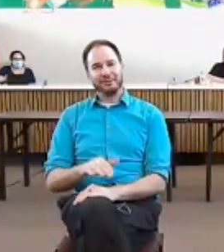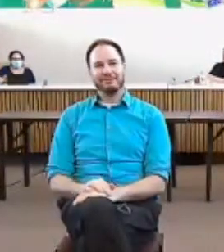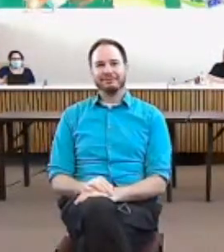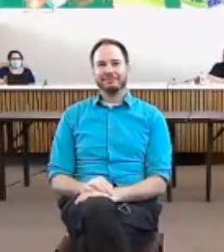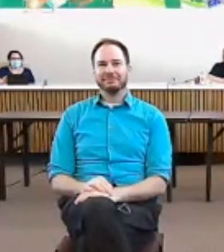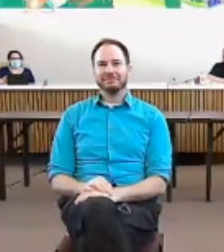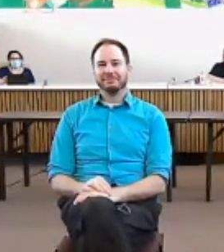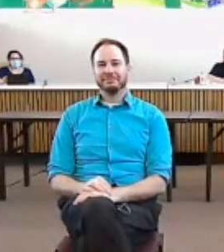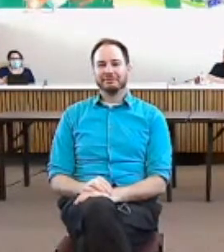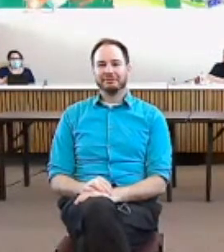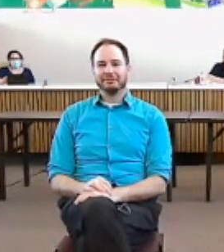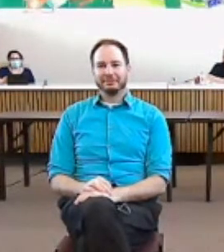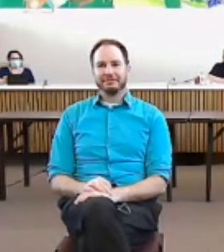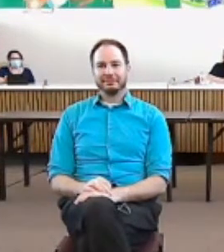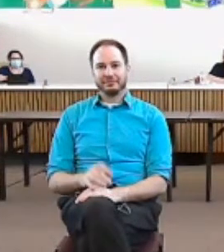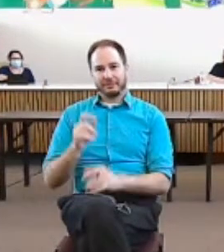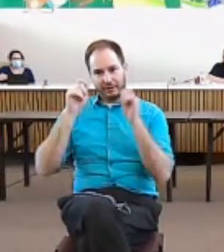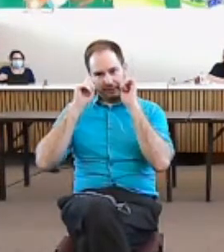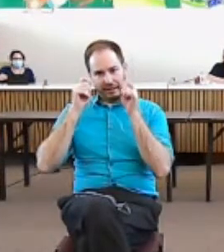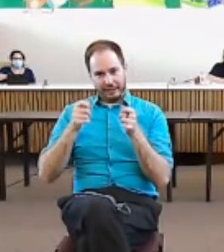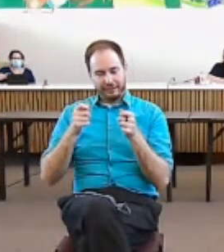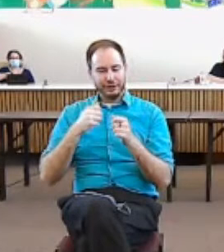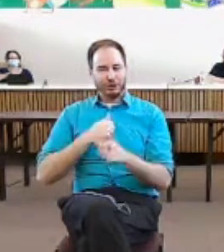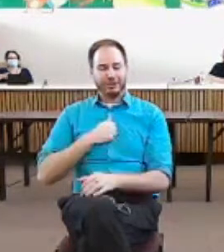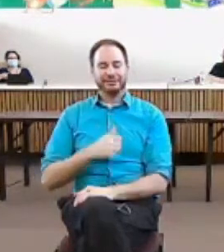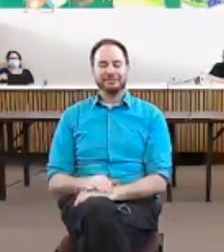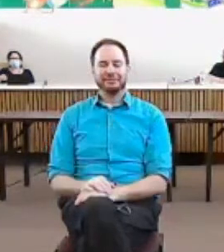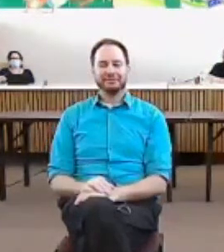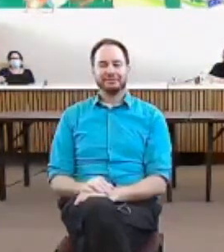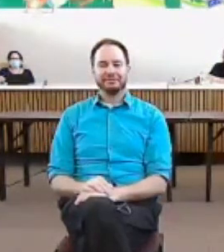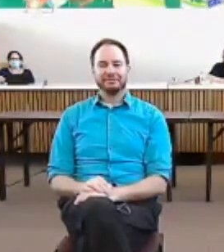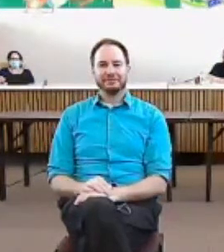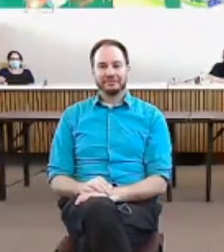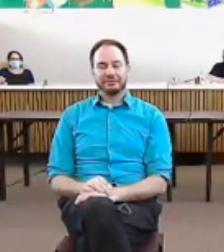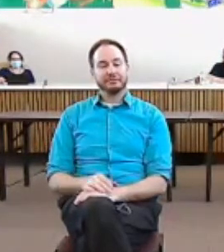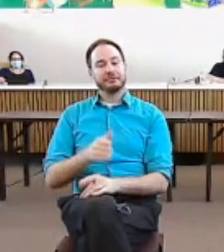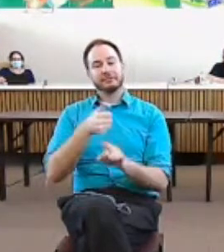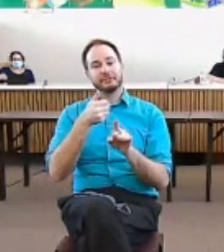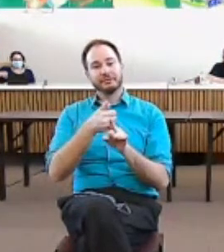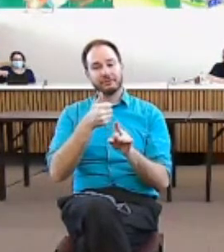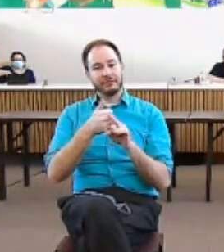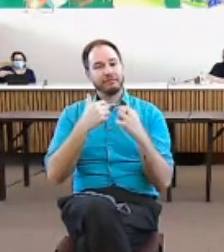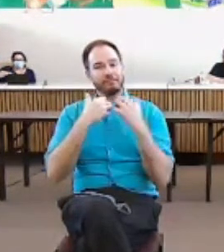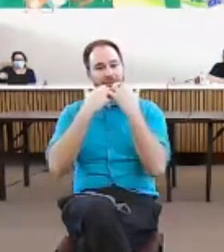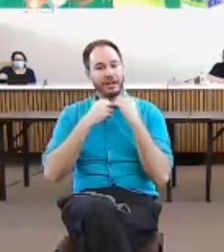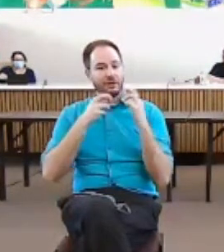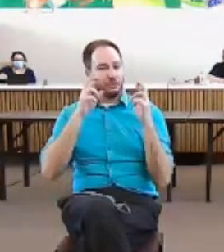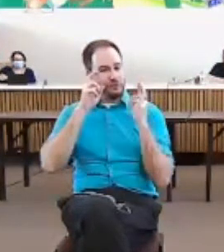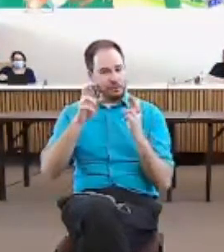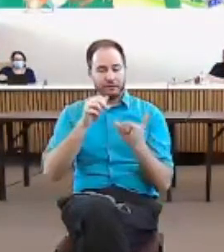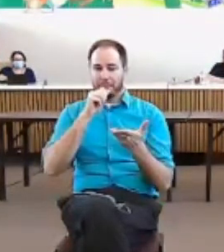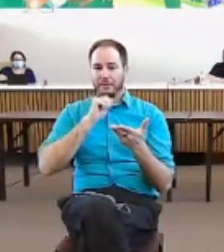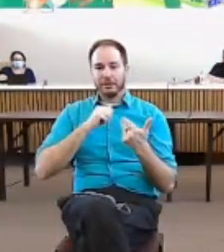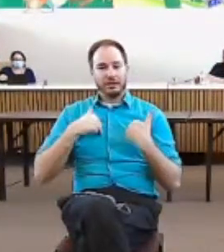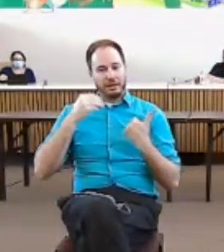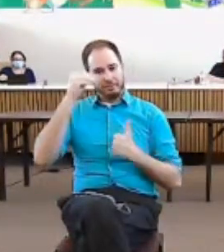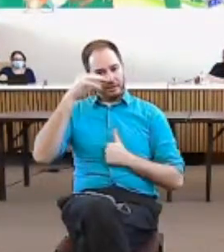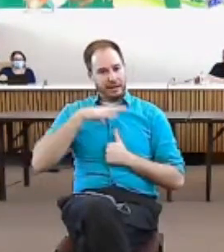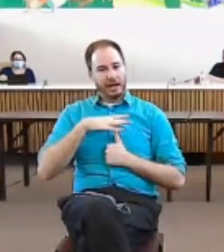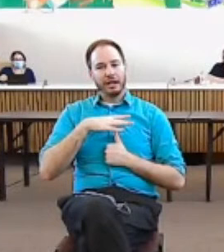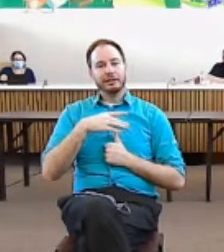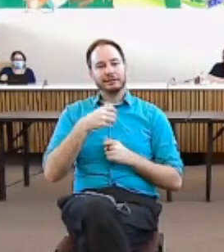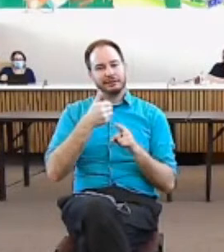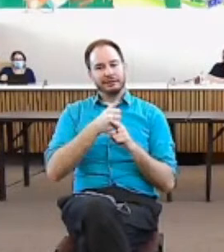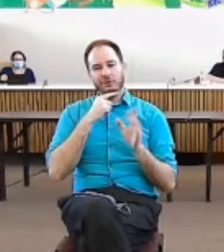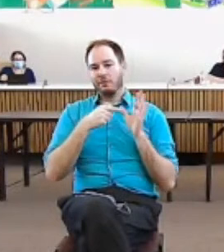you. I have to take my glasses off for this. Patrick is a caring and respectful and patient young man who